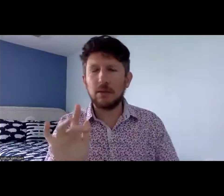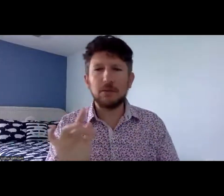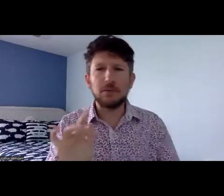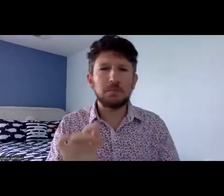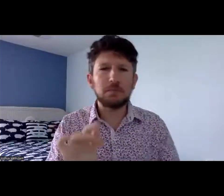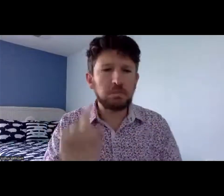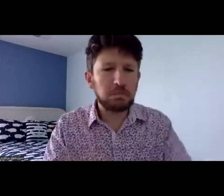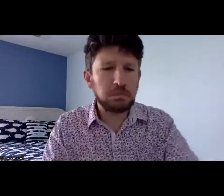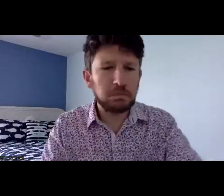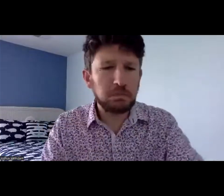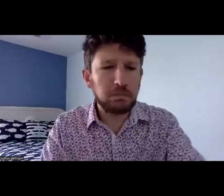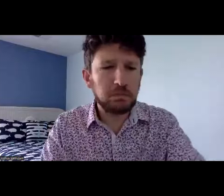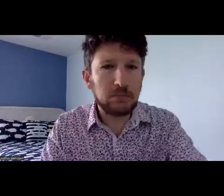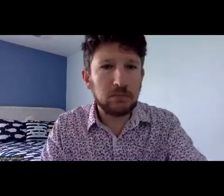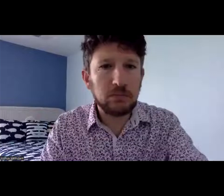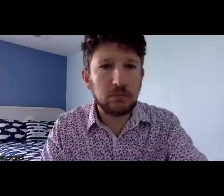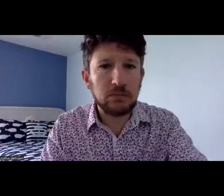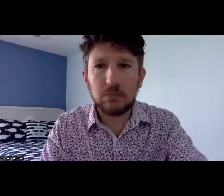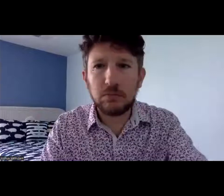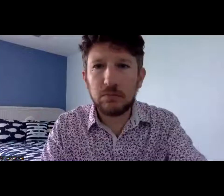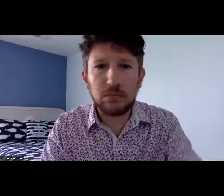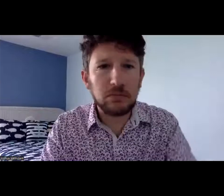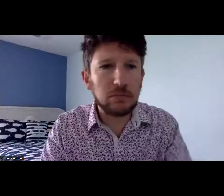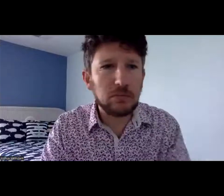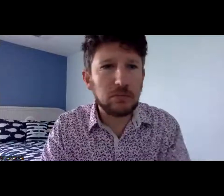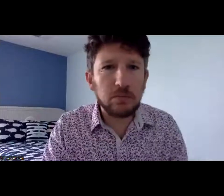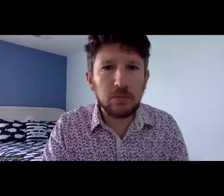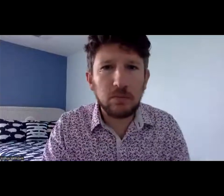part of it left blank.